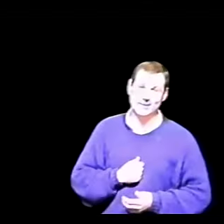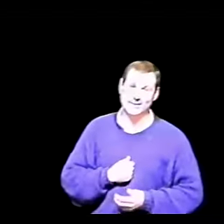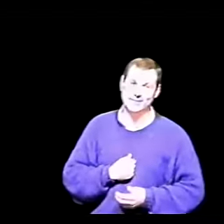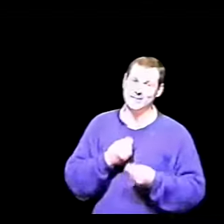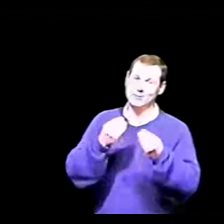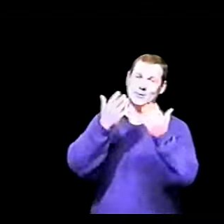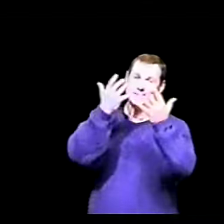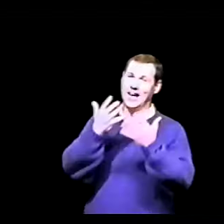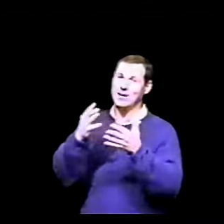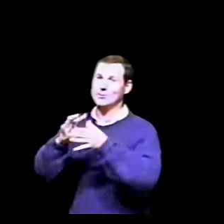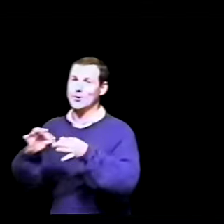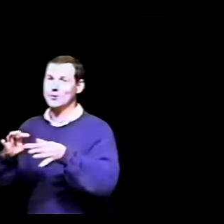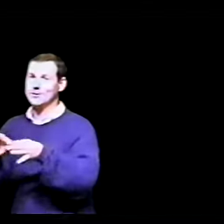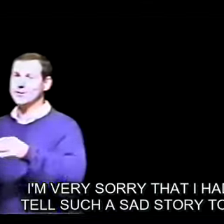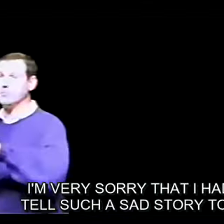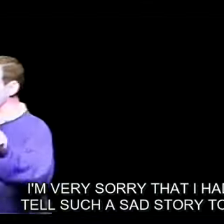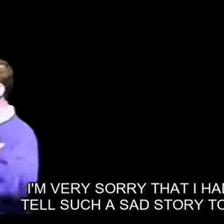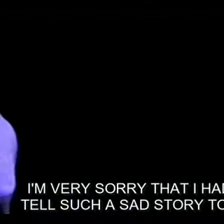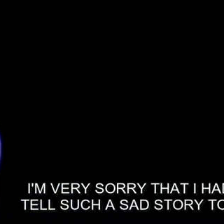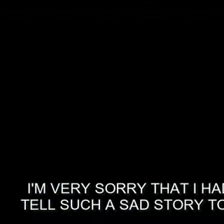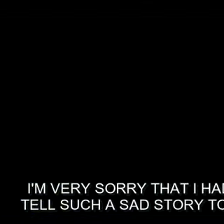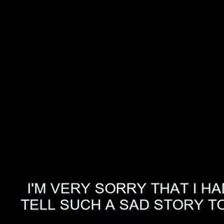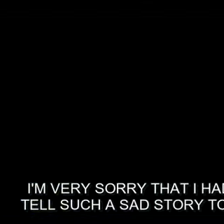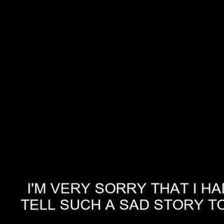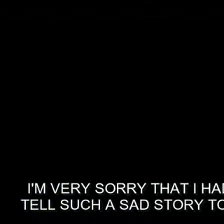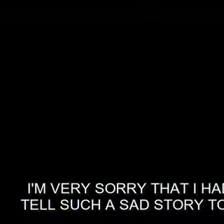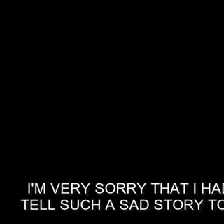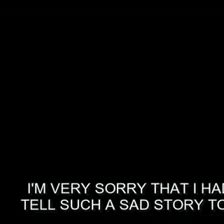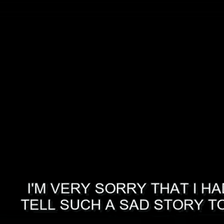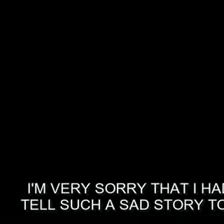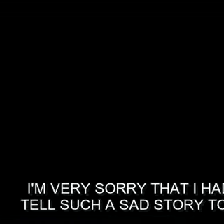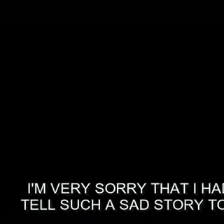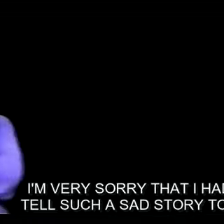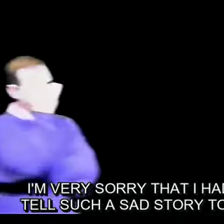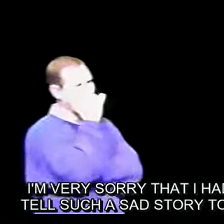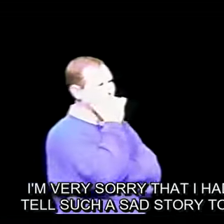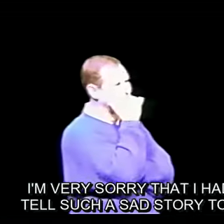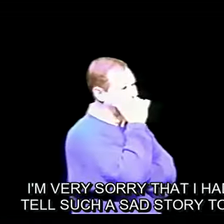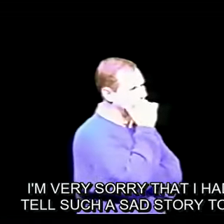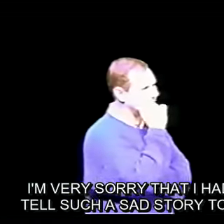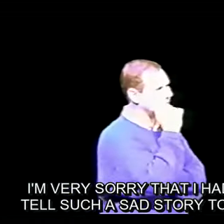I'm very sorry that I had to tell such a sad story today.